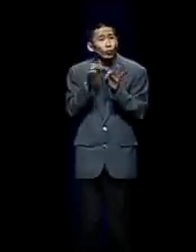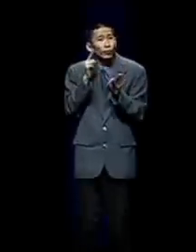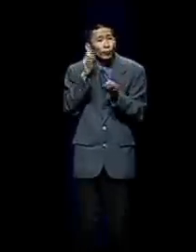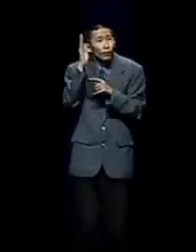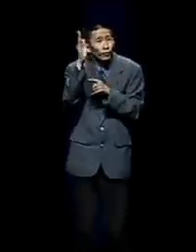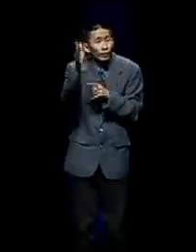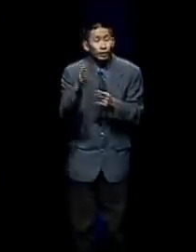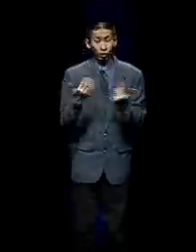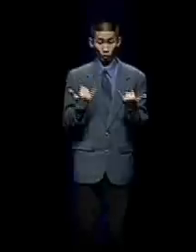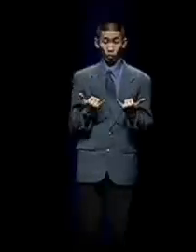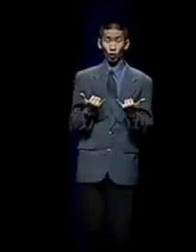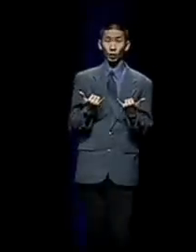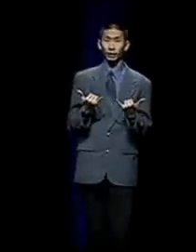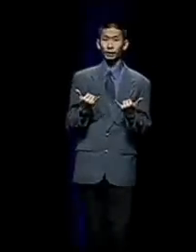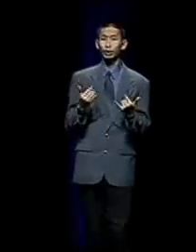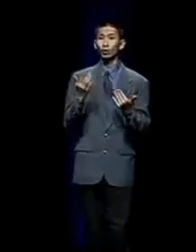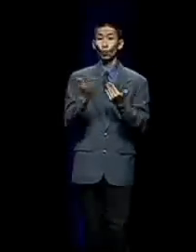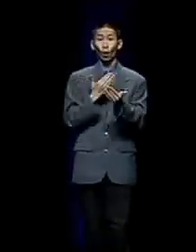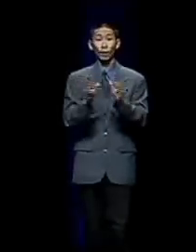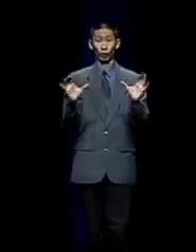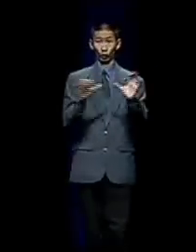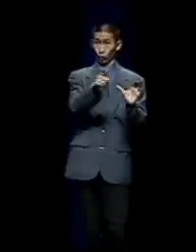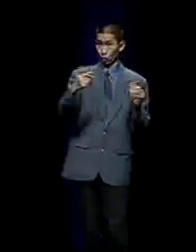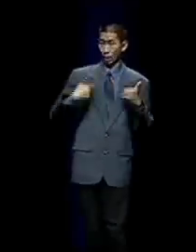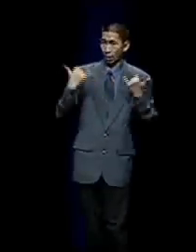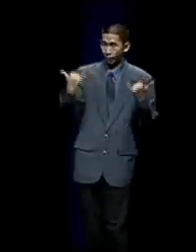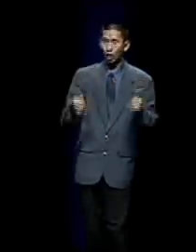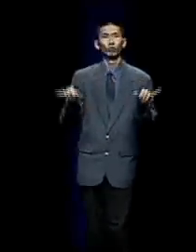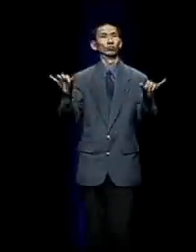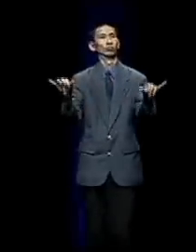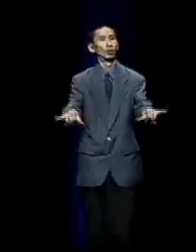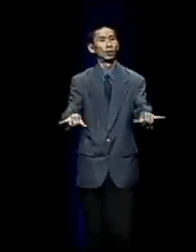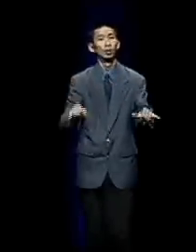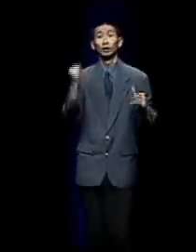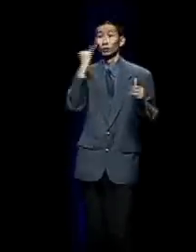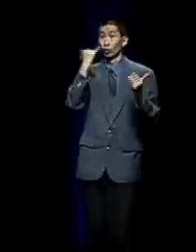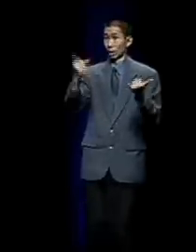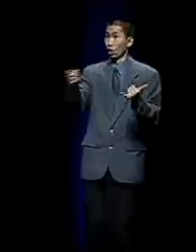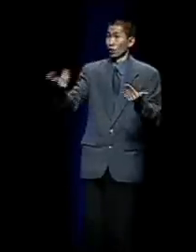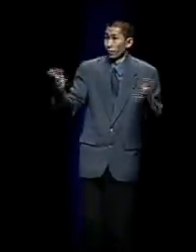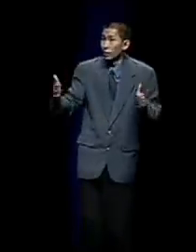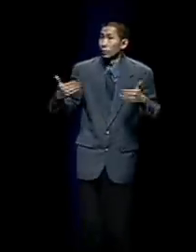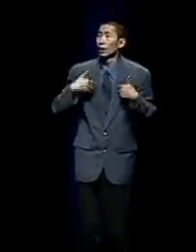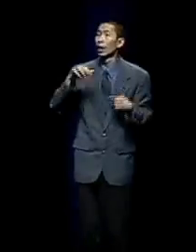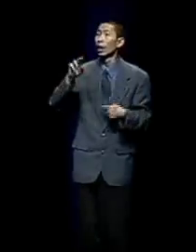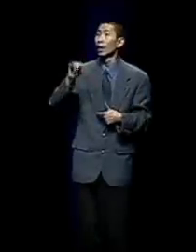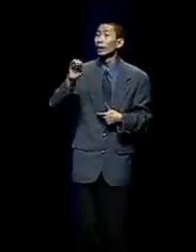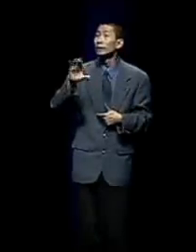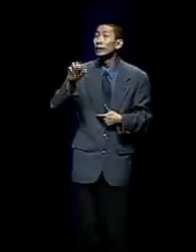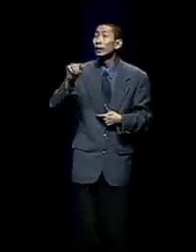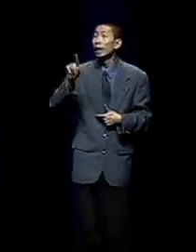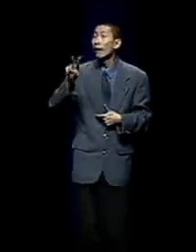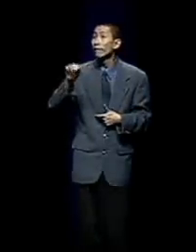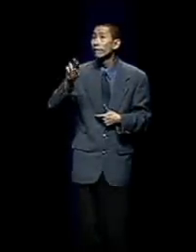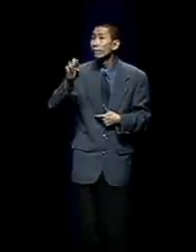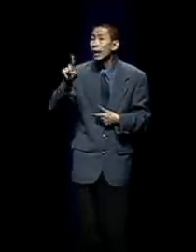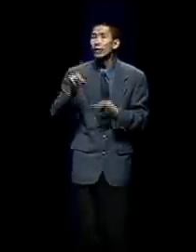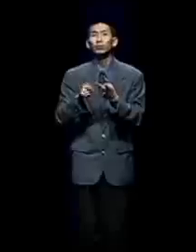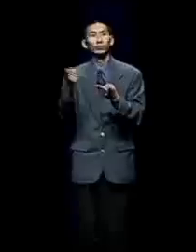will stay. If you hold an advanced or master's credential, you will still hold that. It's not going to be taken away. But down